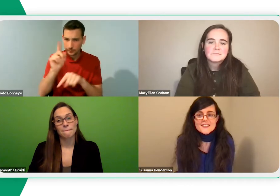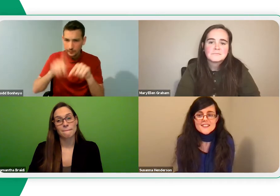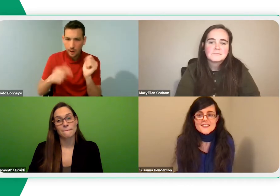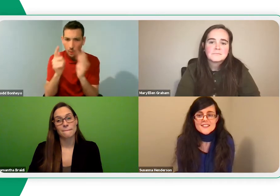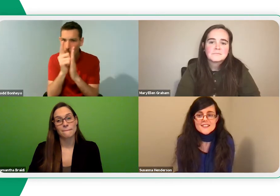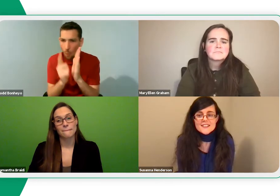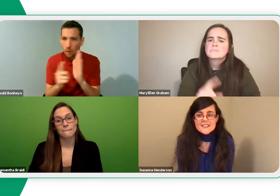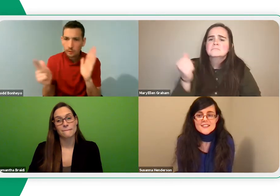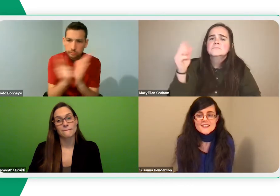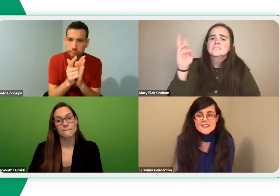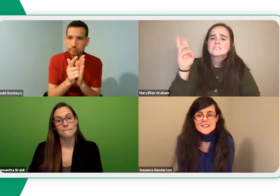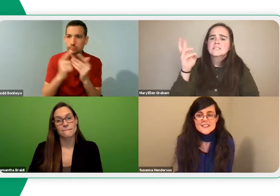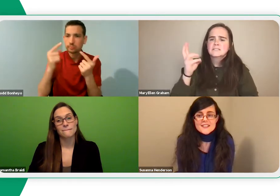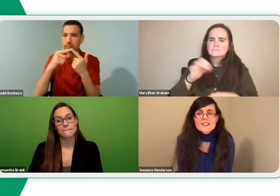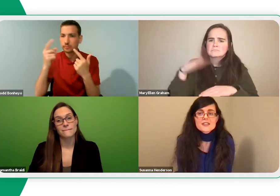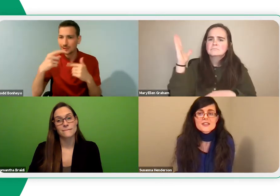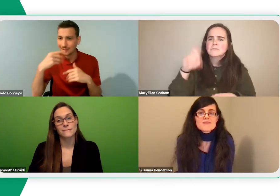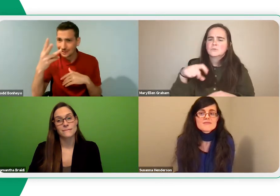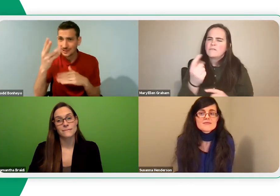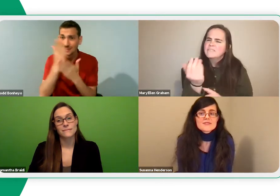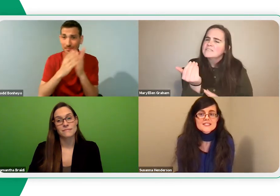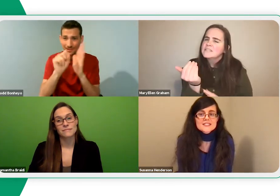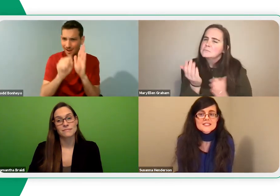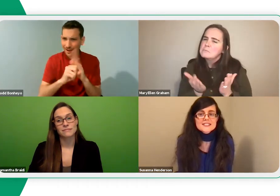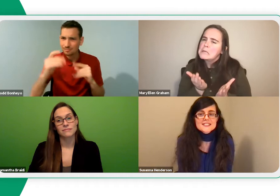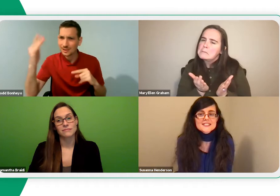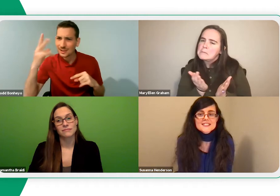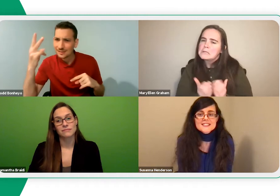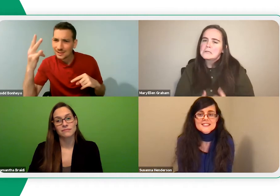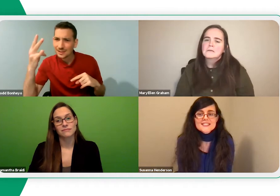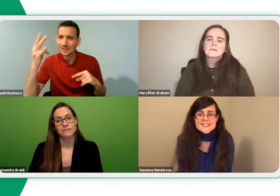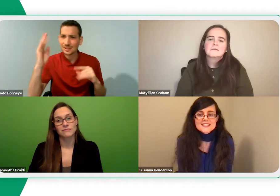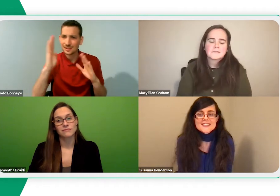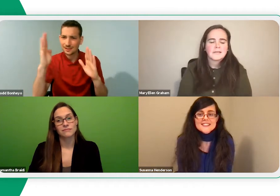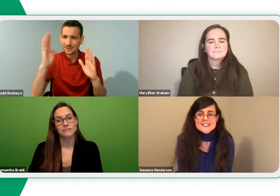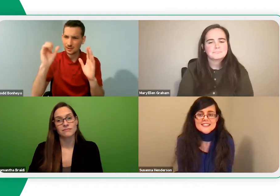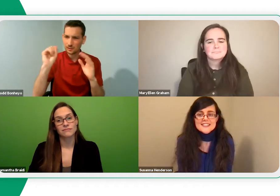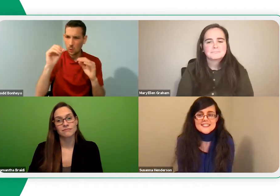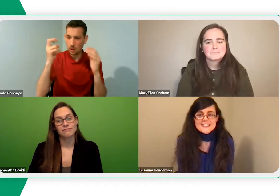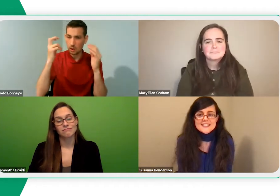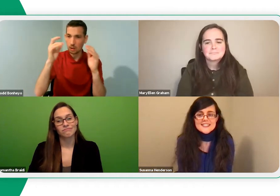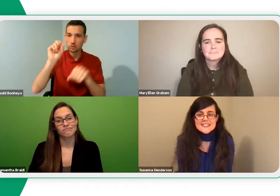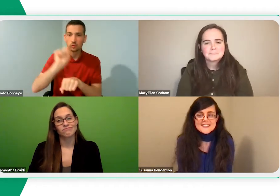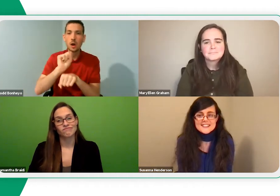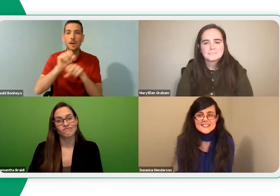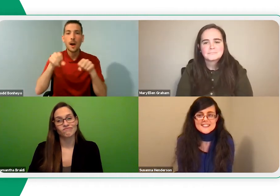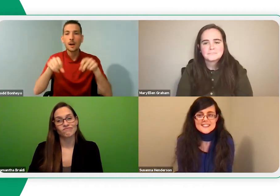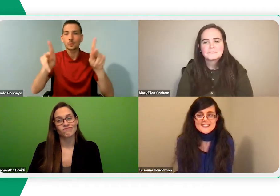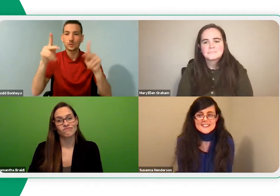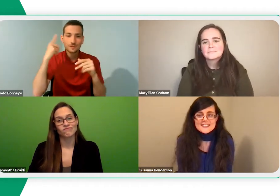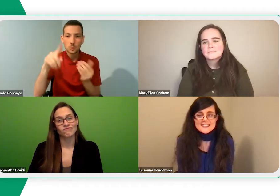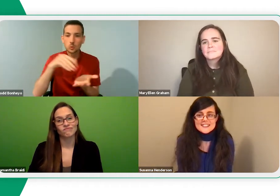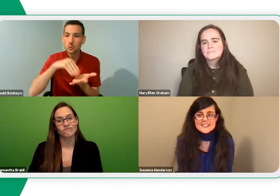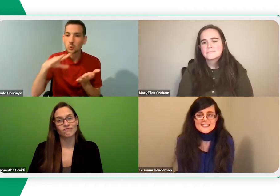So do we see 14-year-olds having jobs? Of course not. There's laws about that. Some states you have to be 16 or 16, 17. I think.